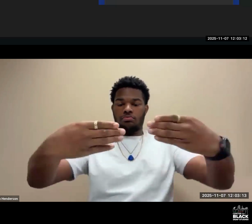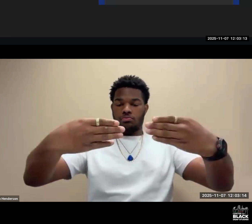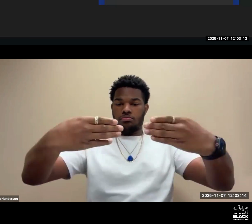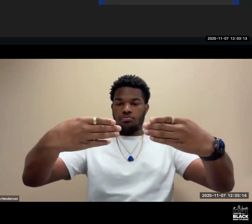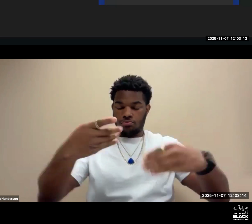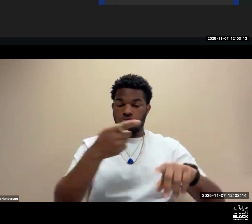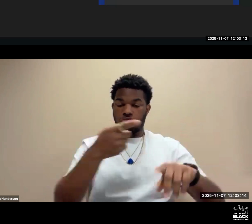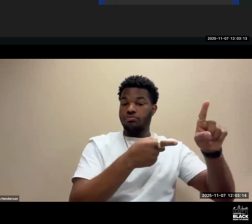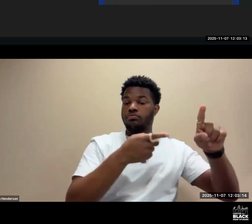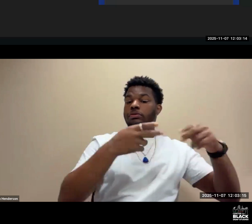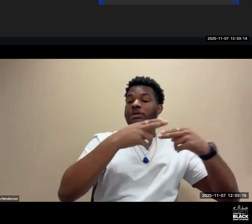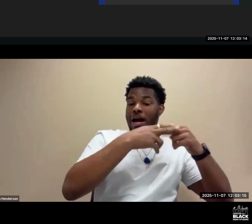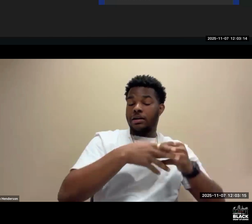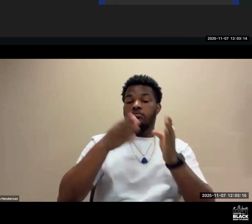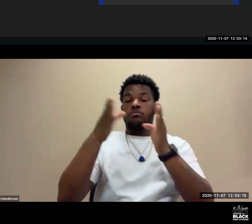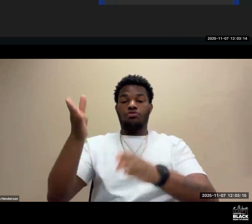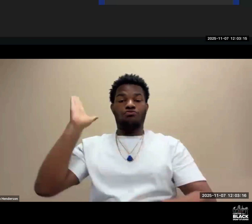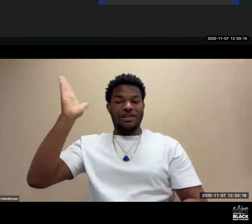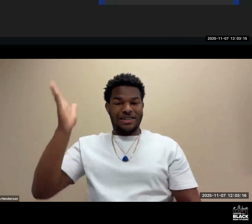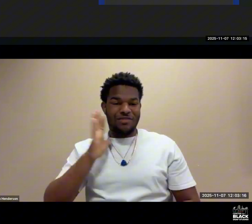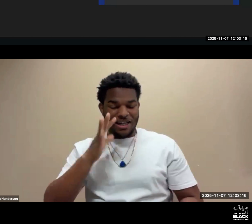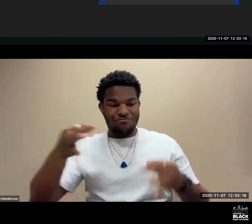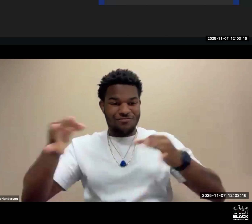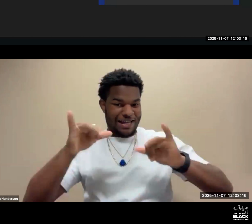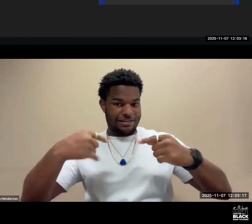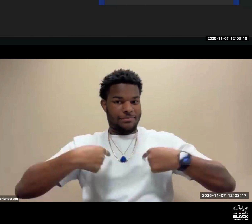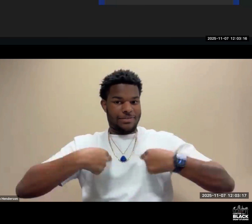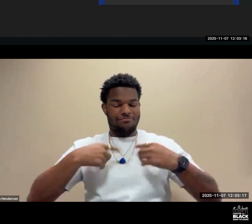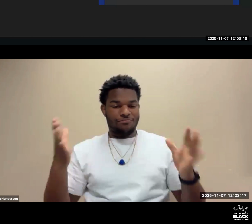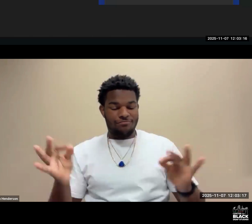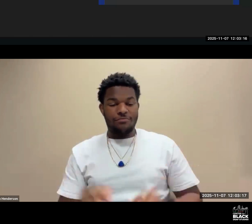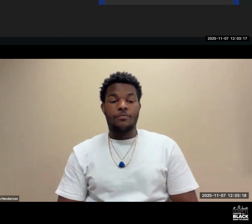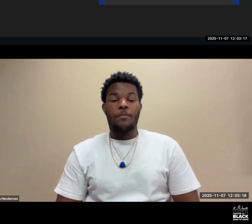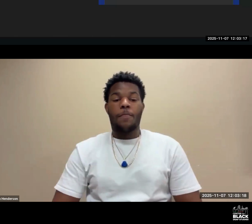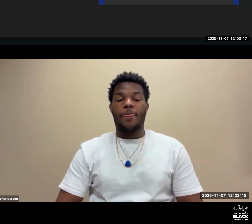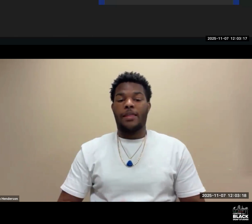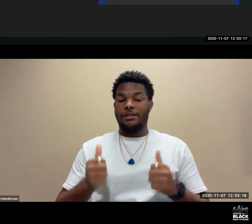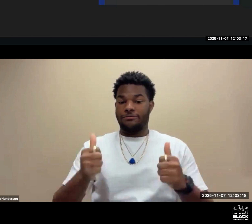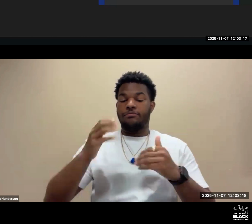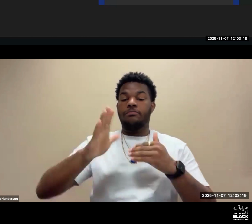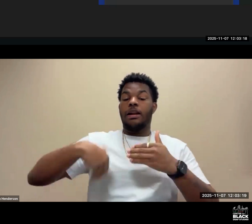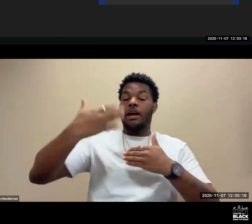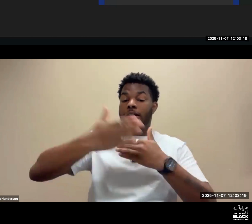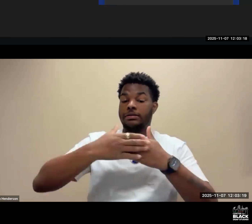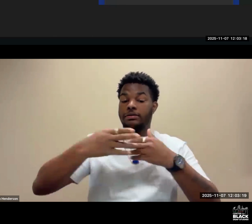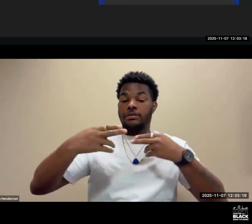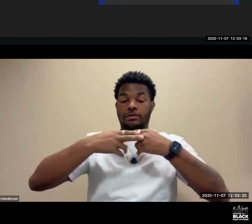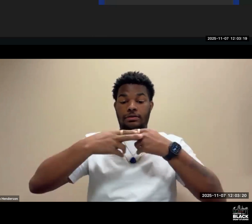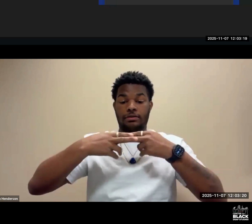hit the view option on the right corner, and you can hit gallery view. Next